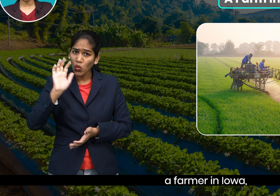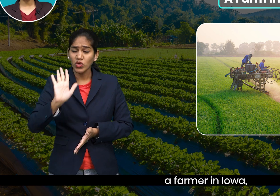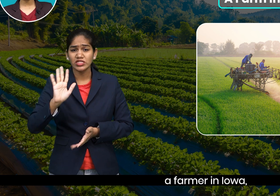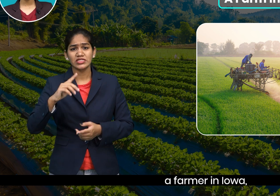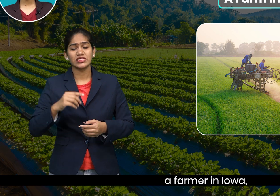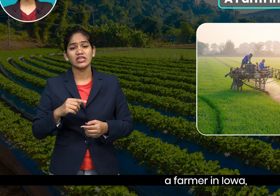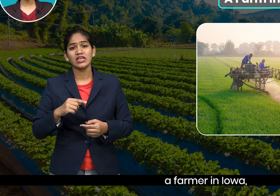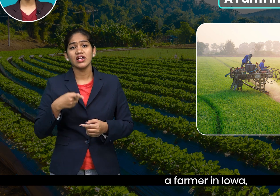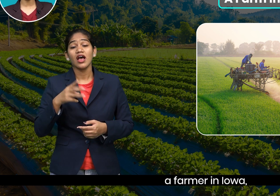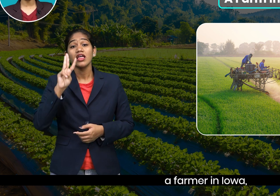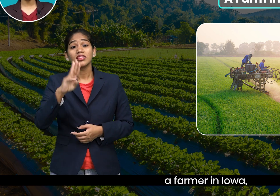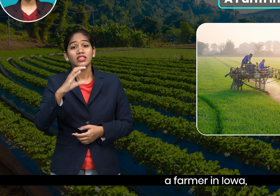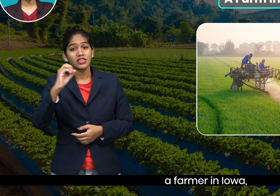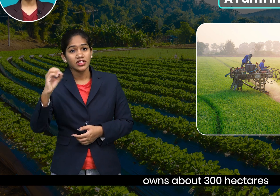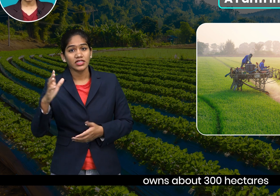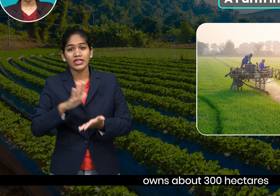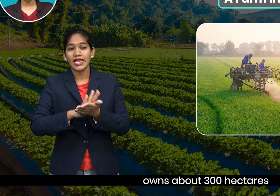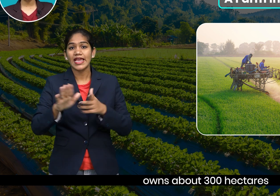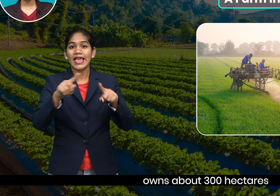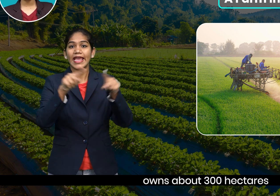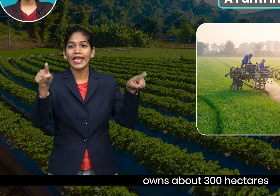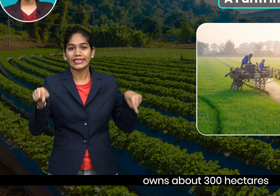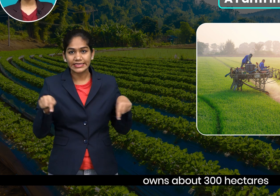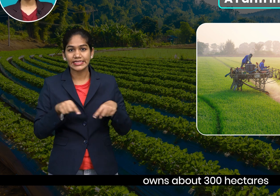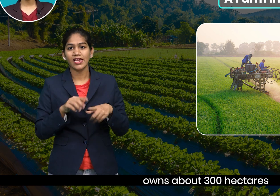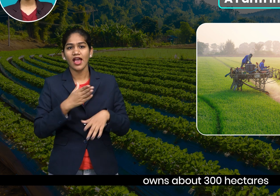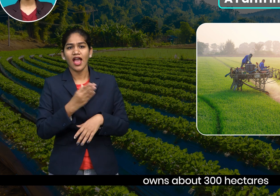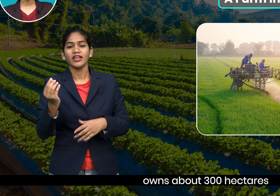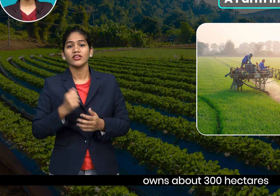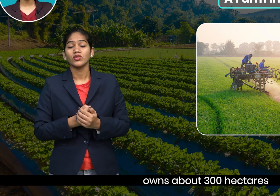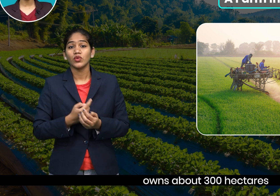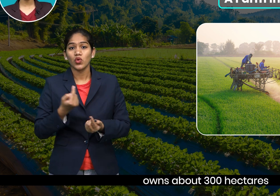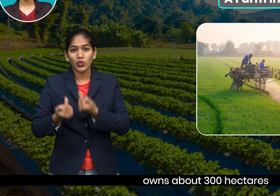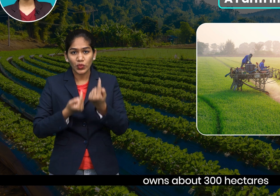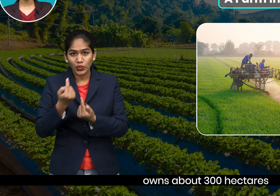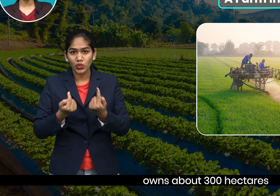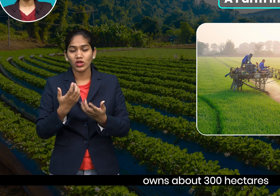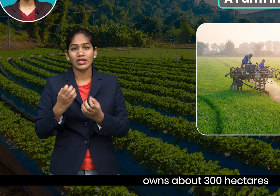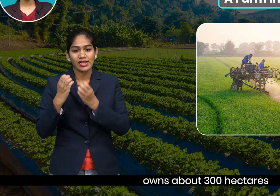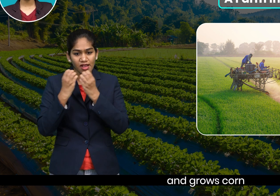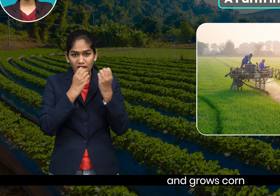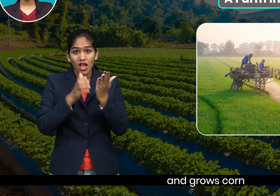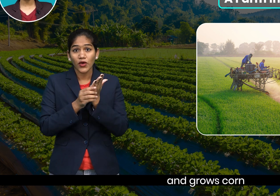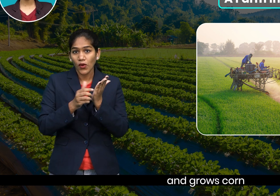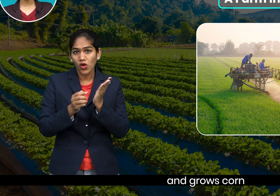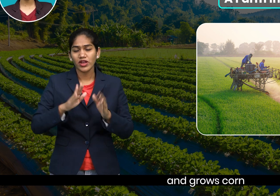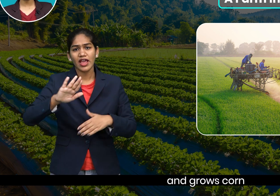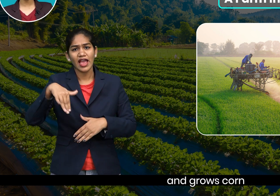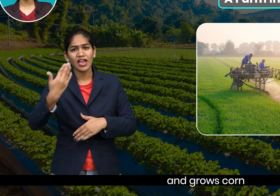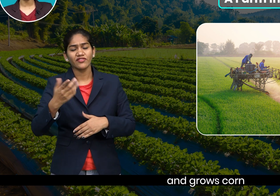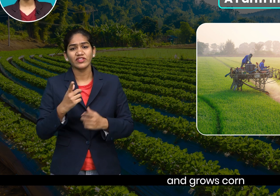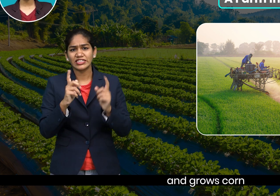owns about 300 hectares and grows corn